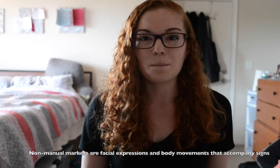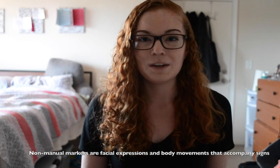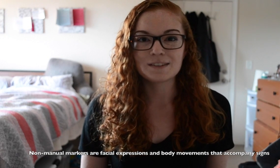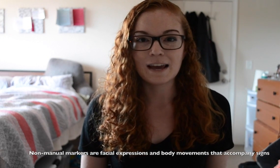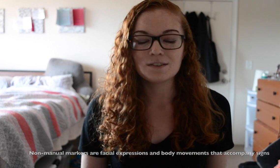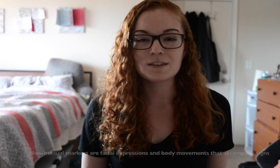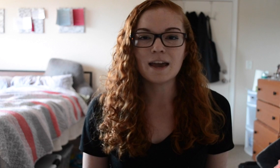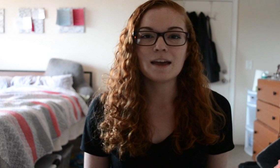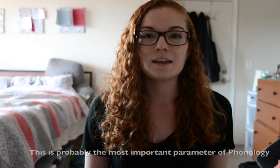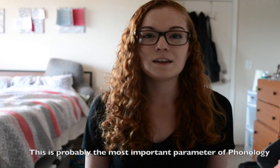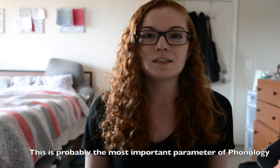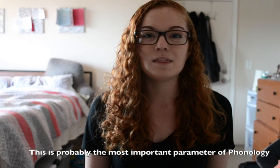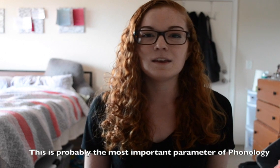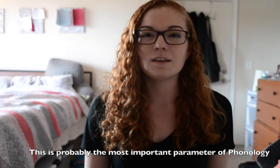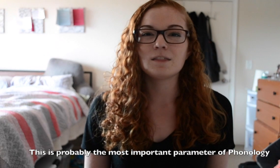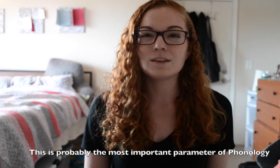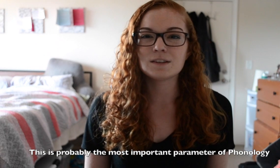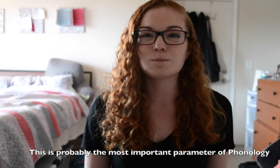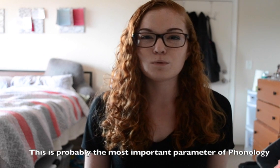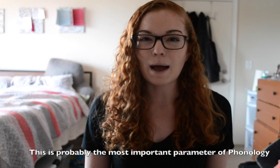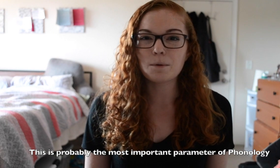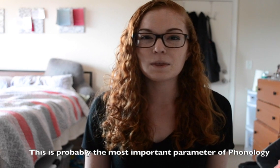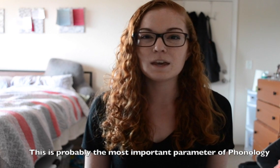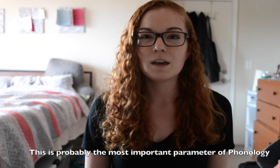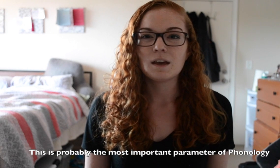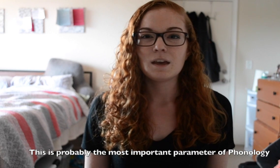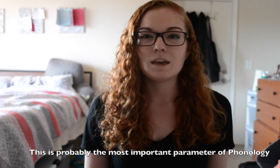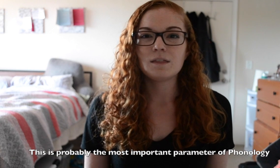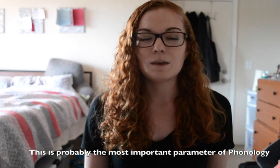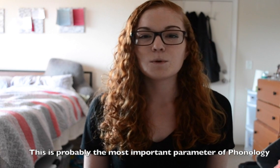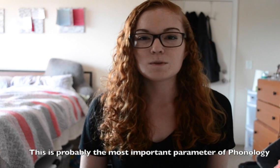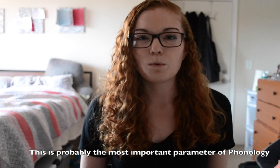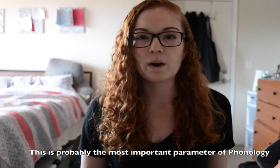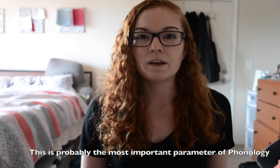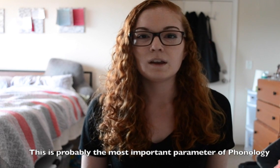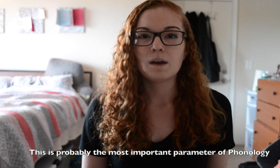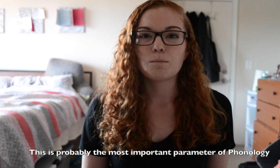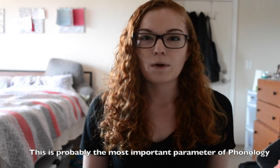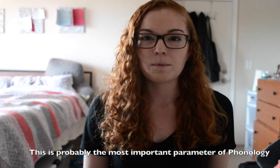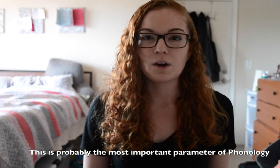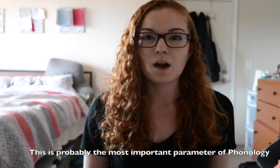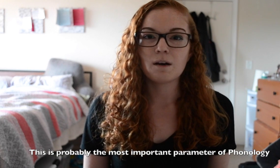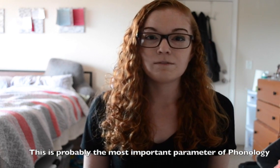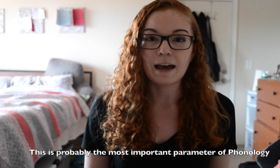accompany signs, and this is probably the most important parameter of